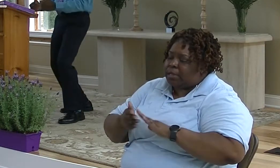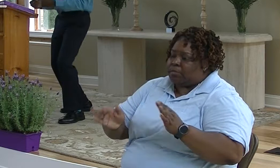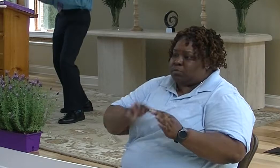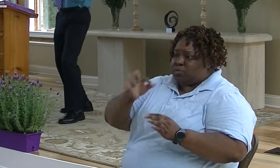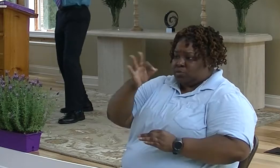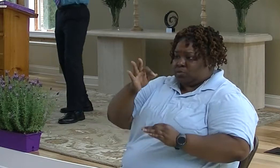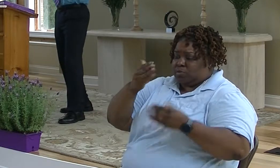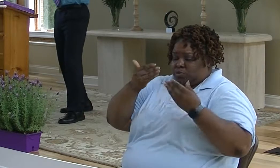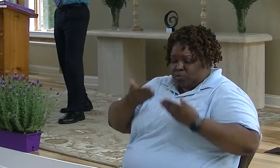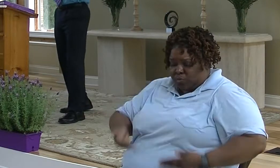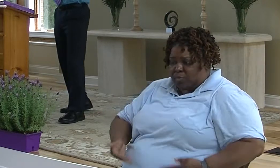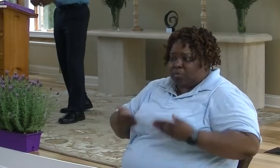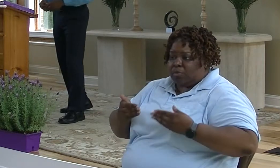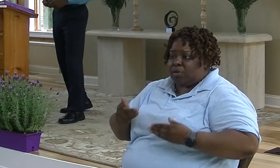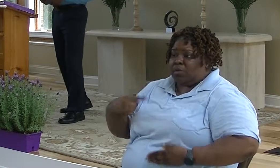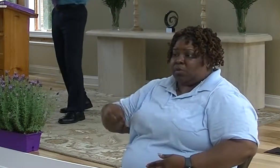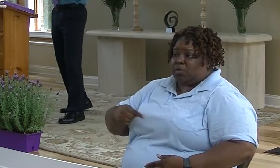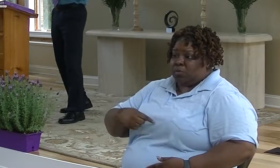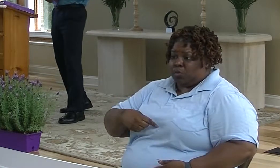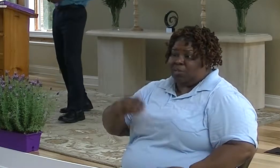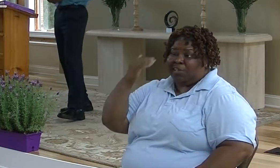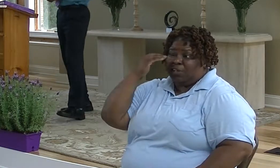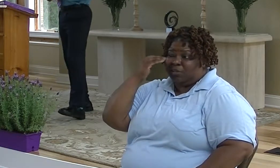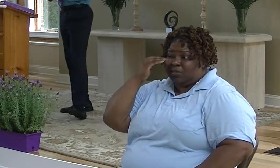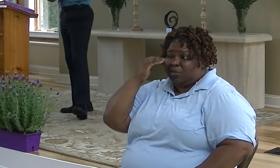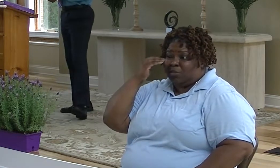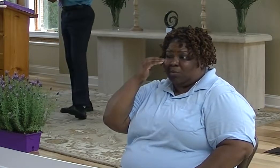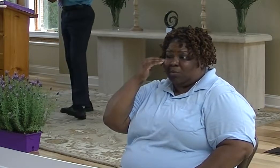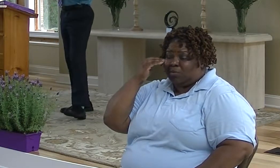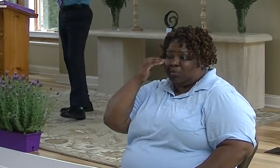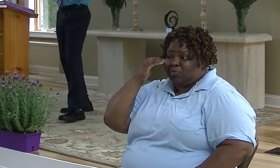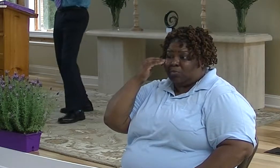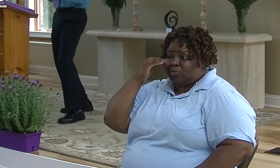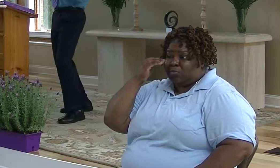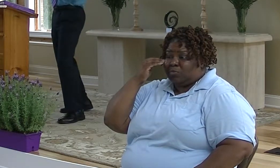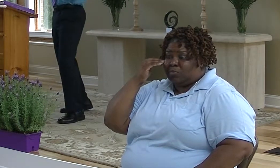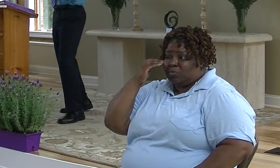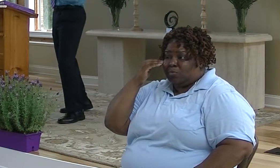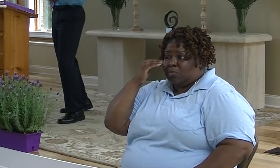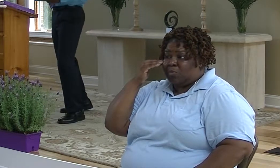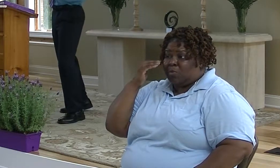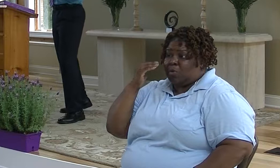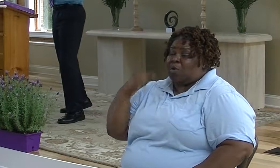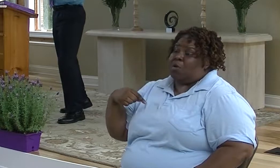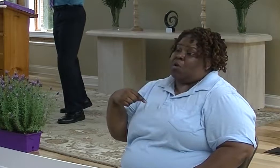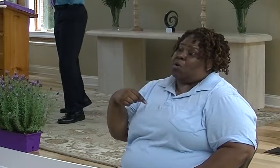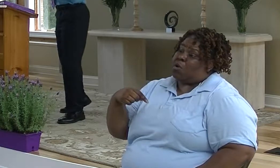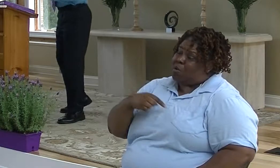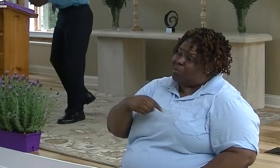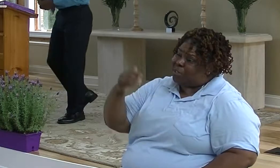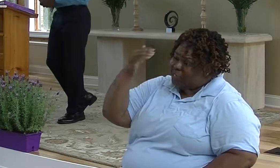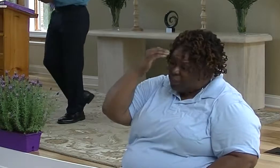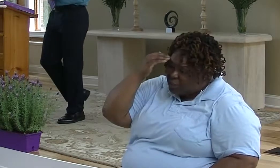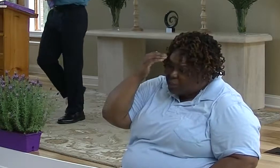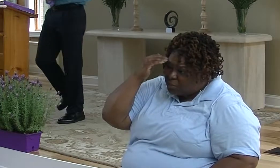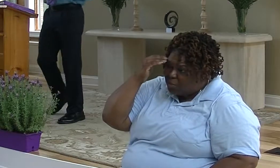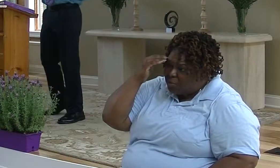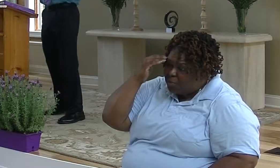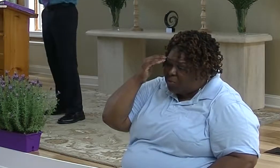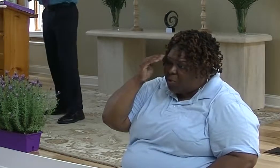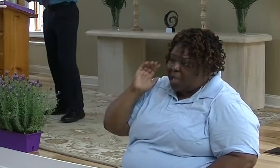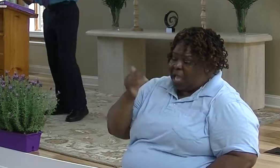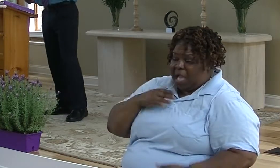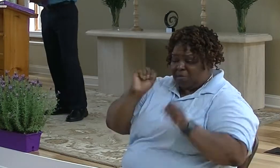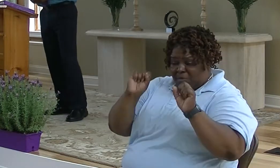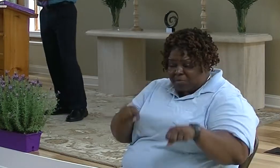Are we consciously aware of that? Are we consciously aware of our ability to use that? Because